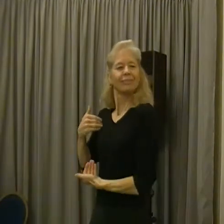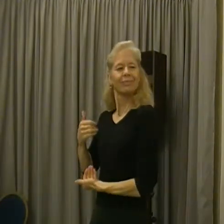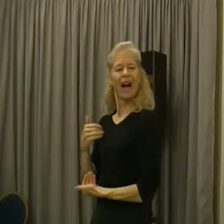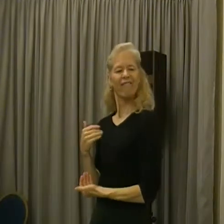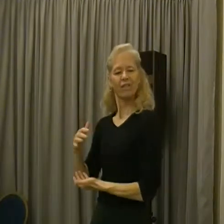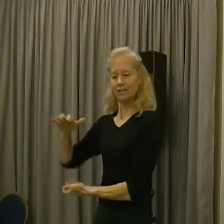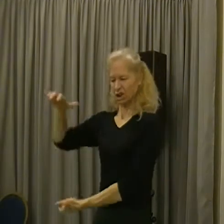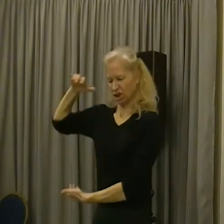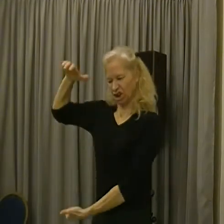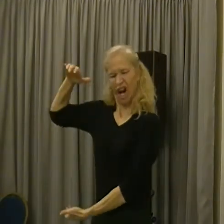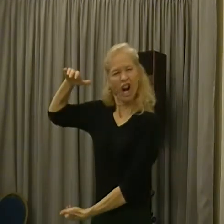get